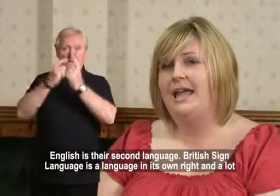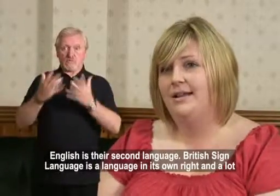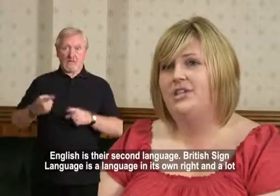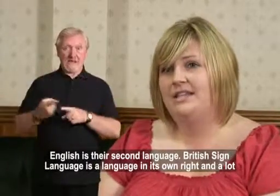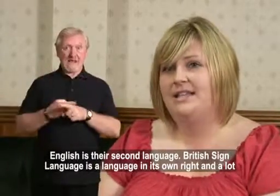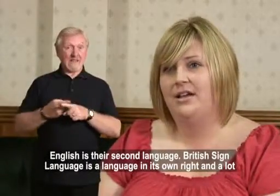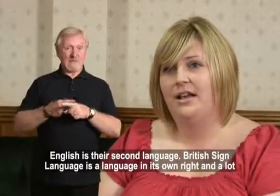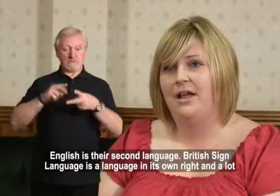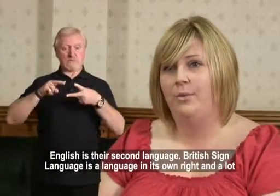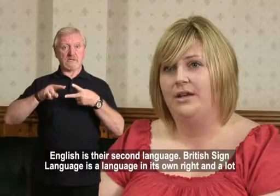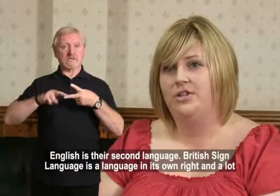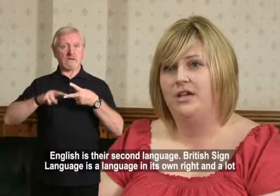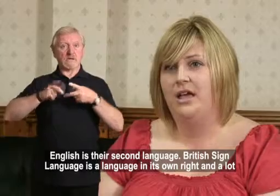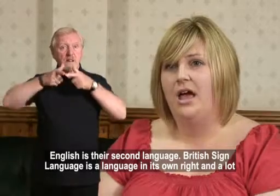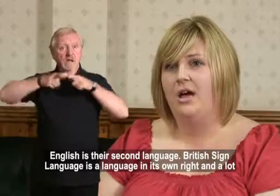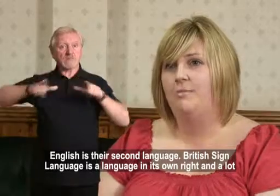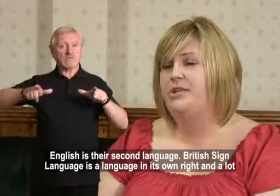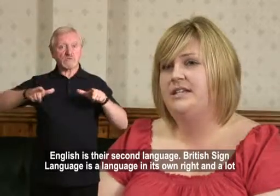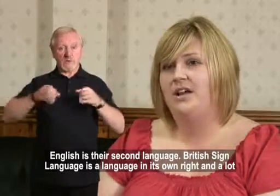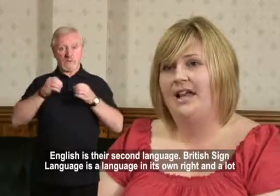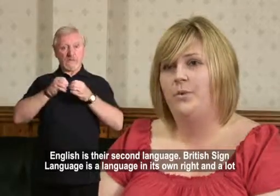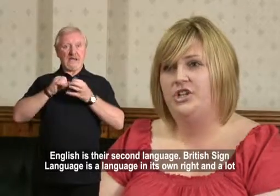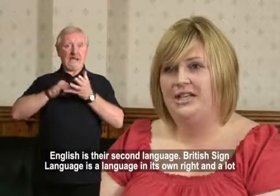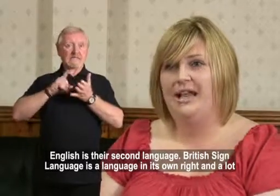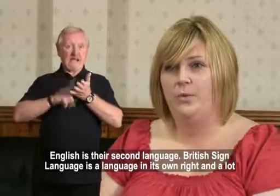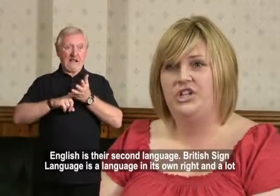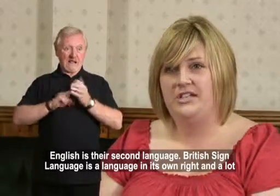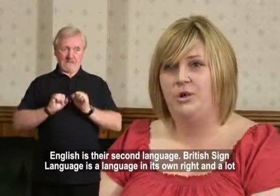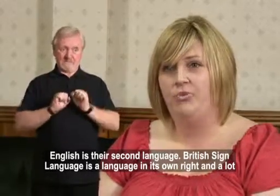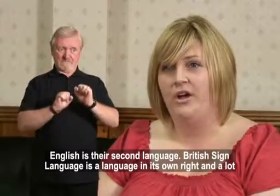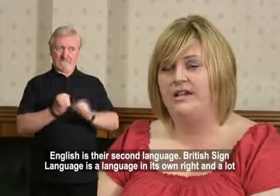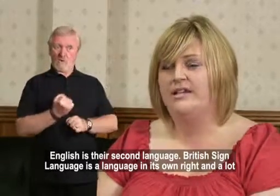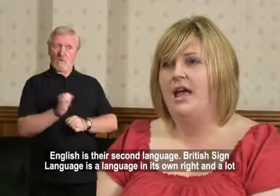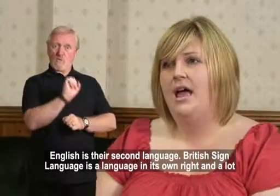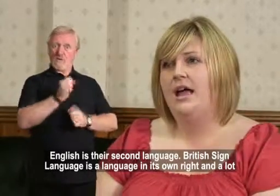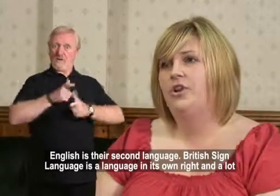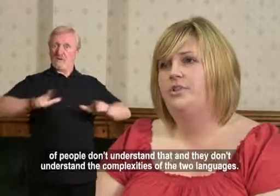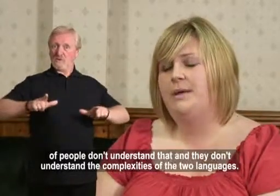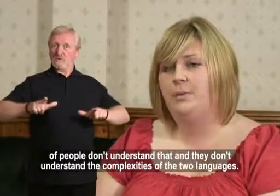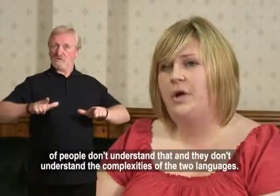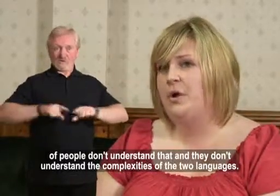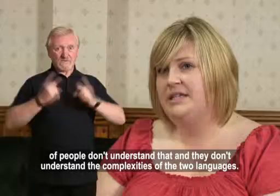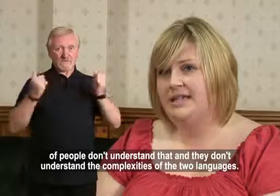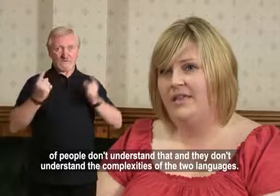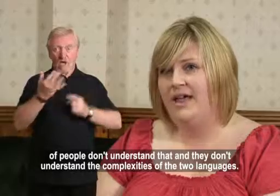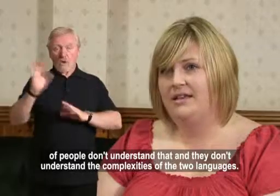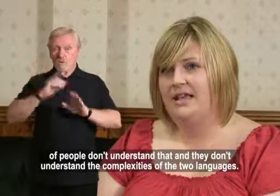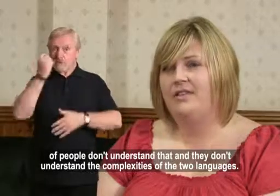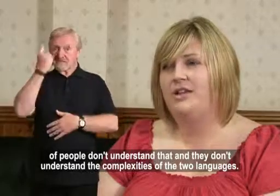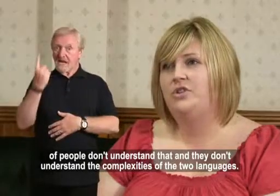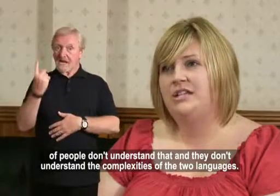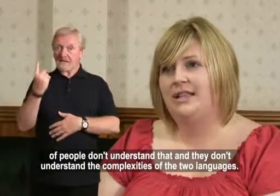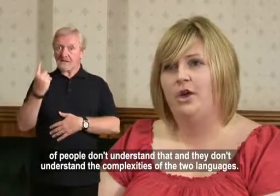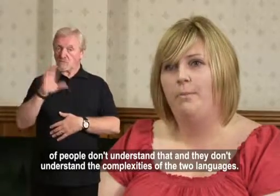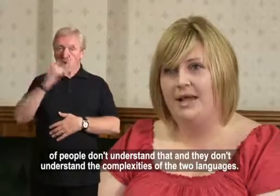college, English is their second language. British Sign Language is a language in its own right, and a lot of people don't understand that,